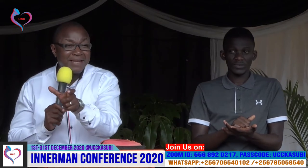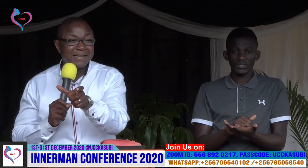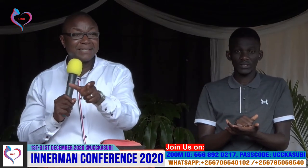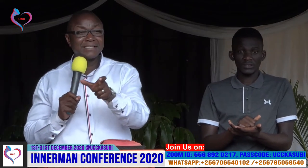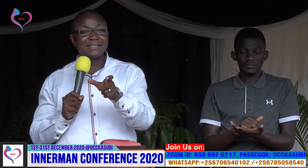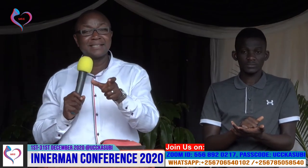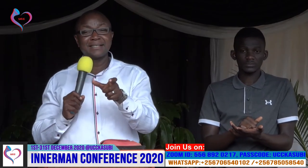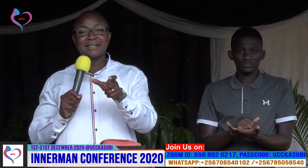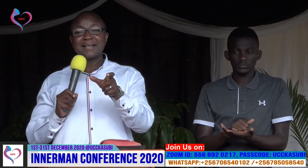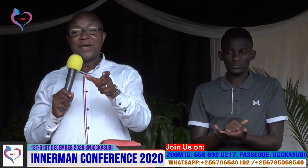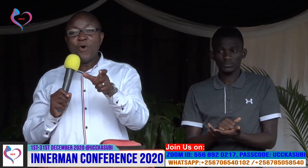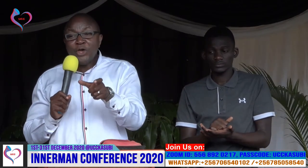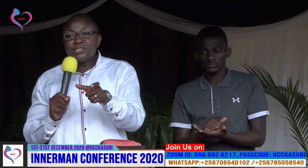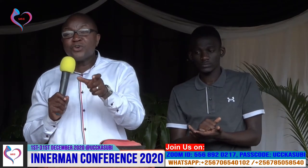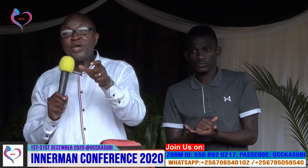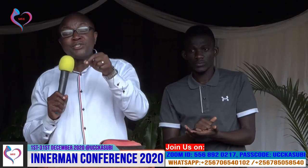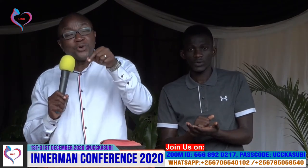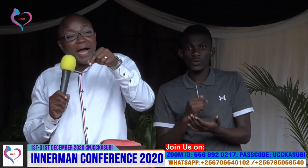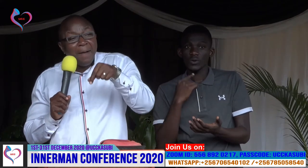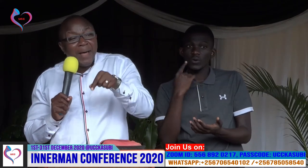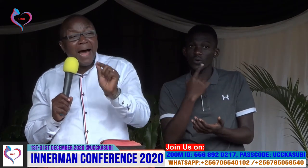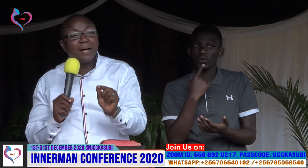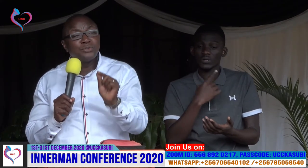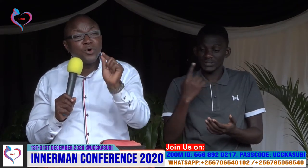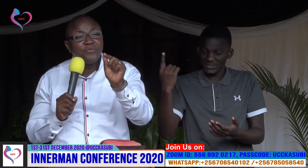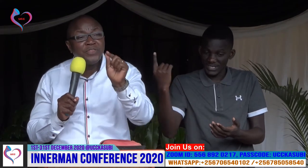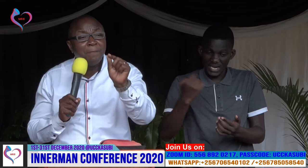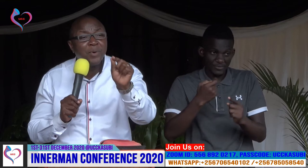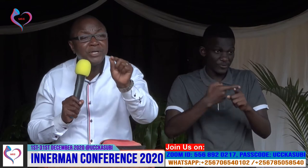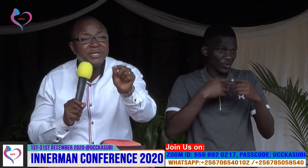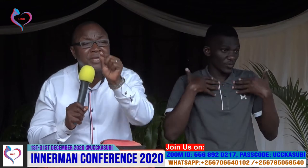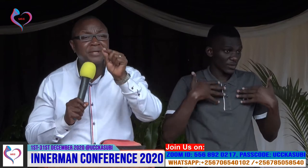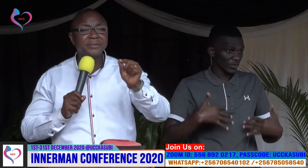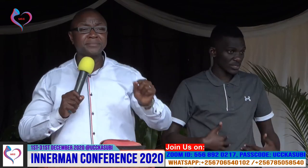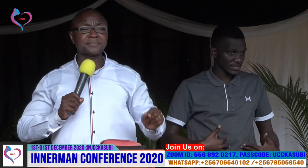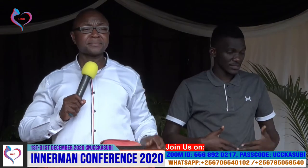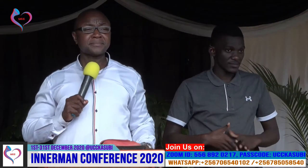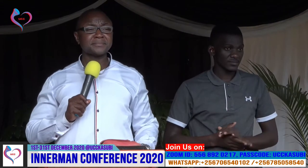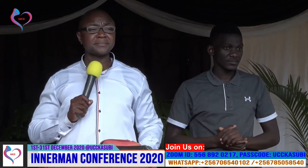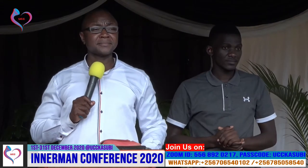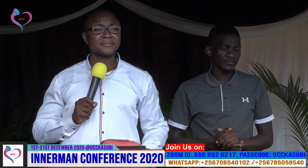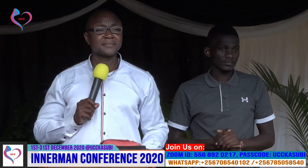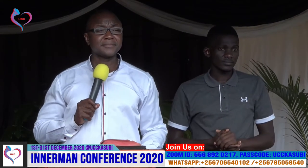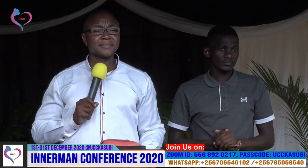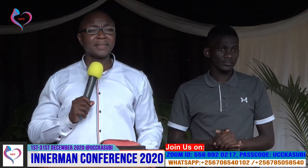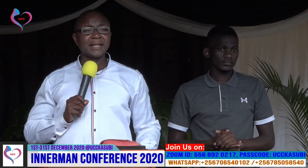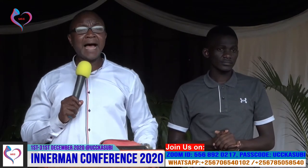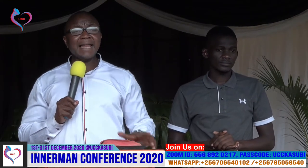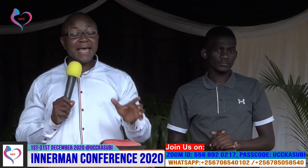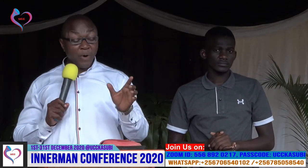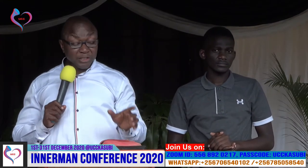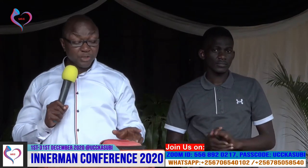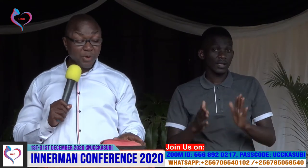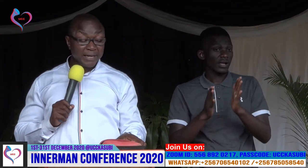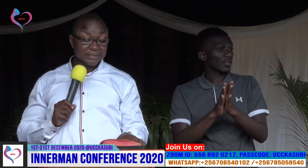one. Agenda kusala oyo. Who is going to come out of the body? Oyo agenda okuva mu mubiri gwaffe.